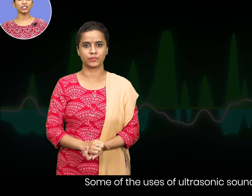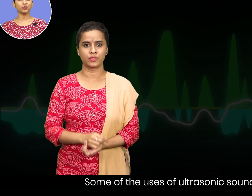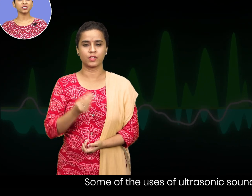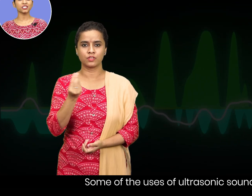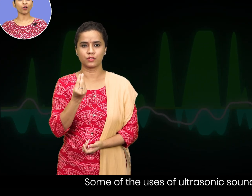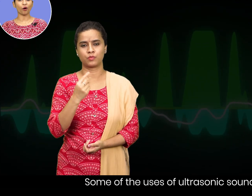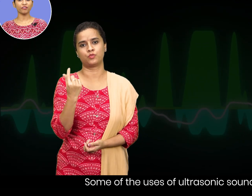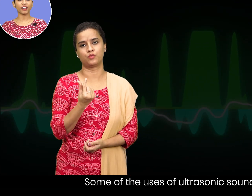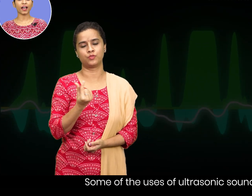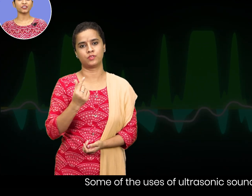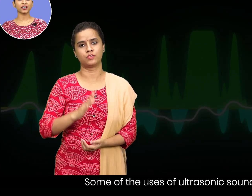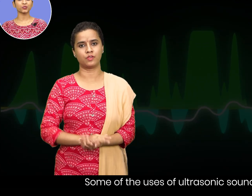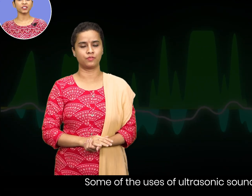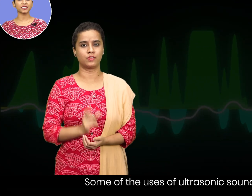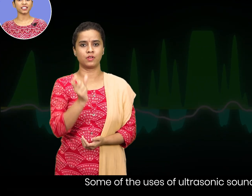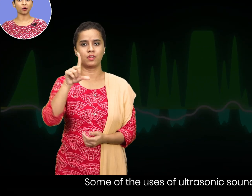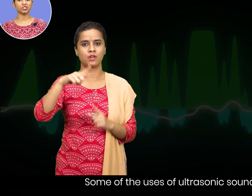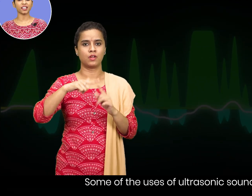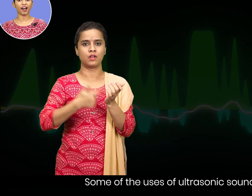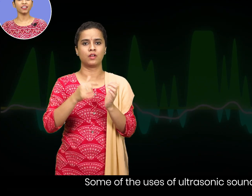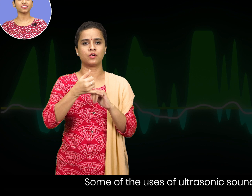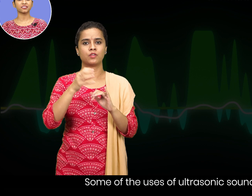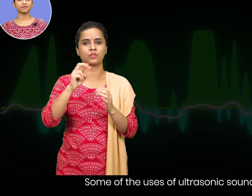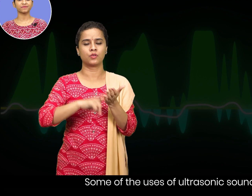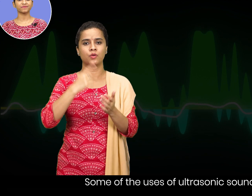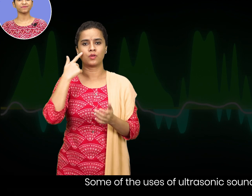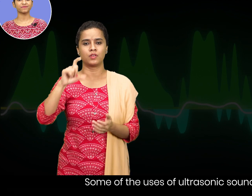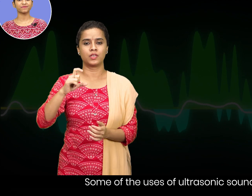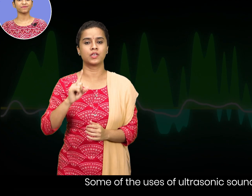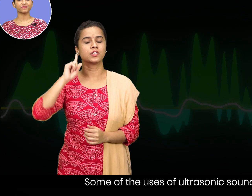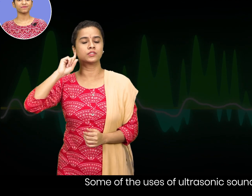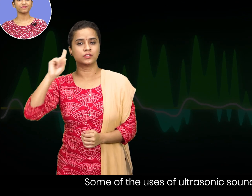Some of the uses of ultrasonic sounds are: